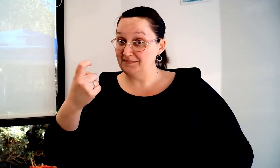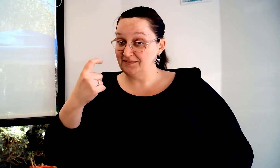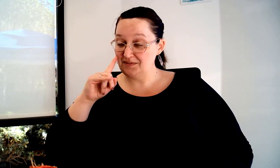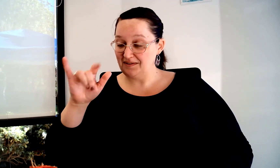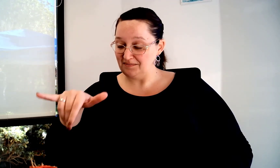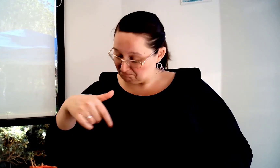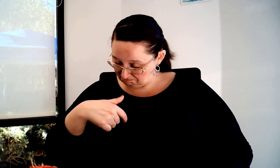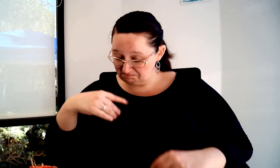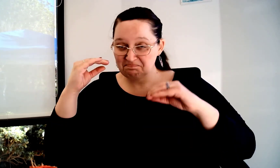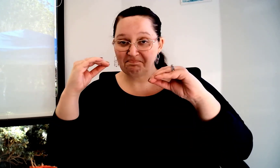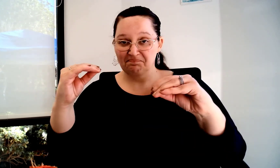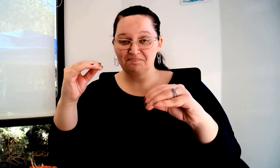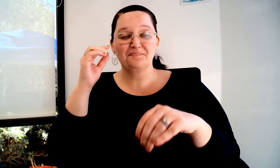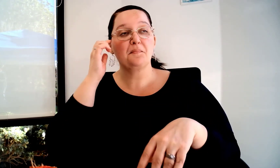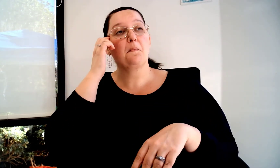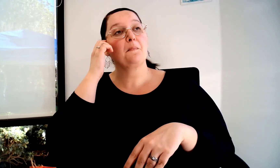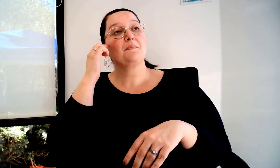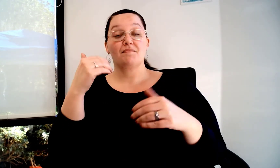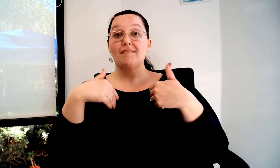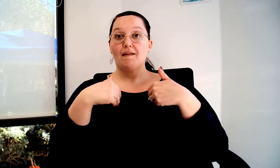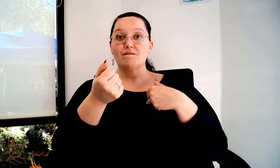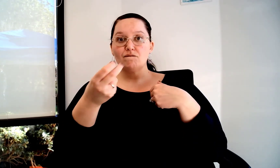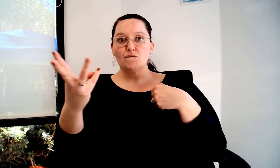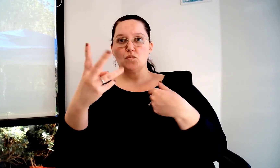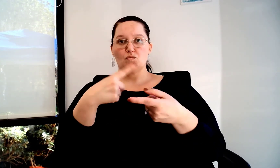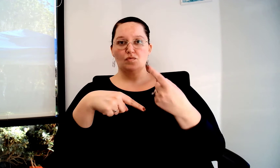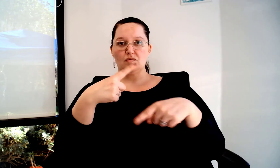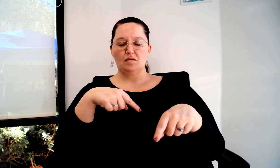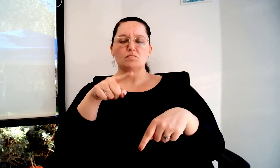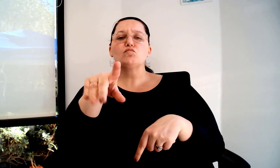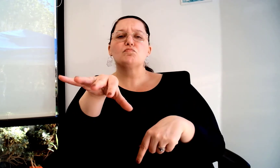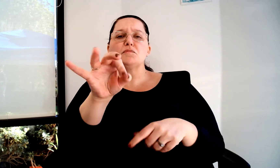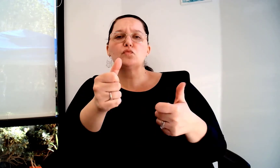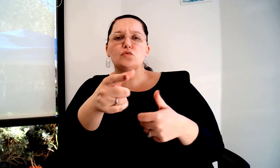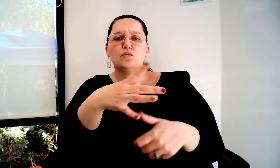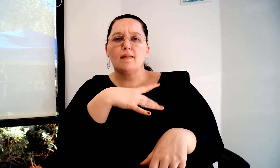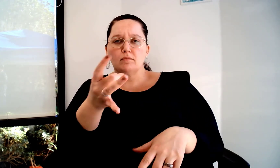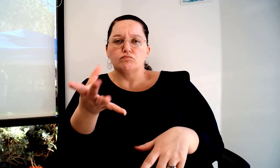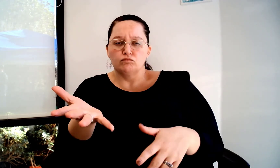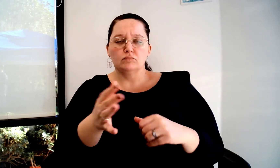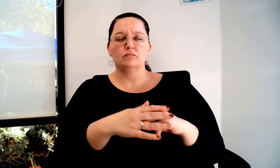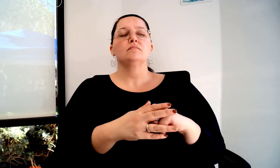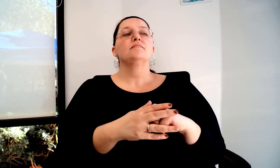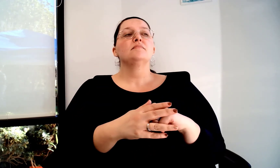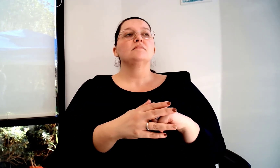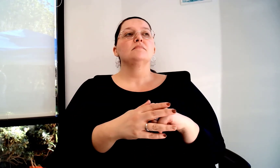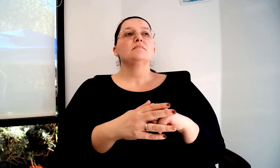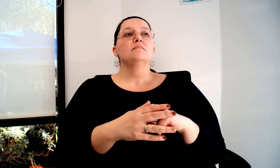sushi. You asked me for sushi, so I'll teach it to you. There are a few signs. You pick which one you like.